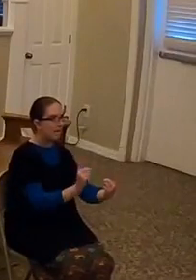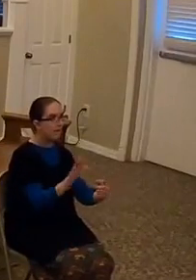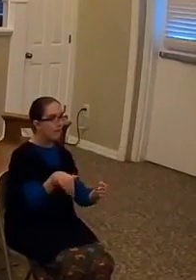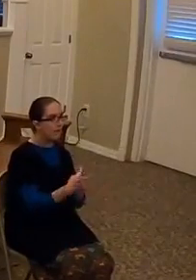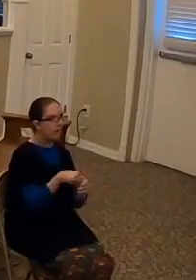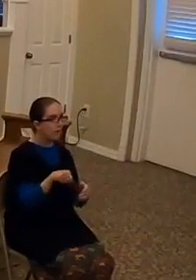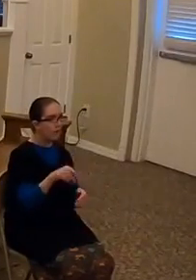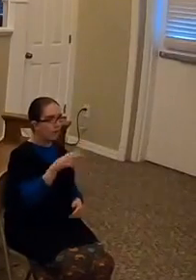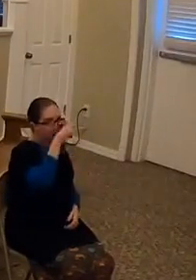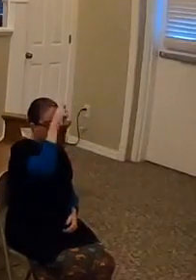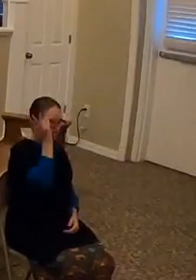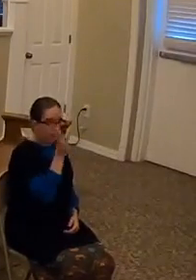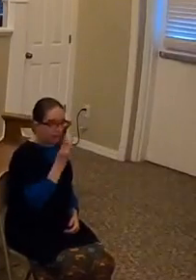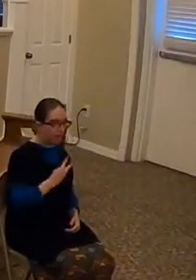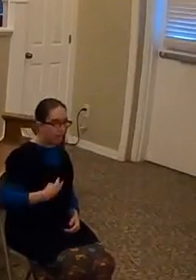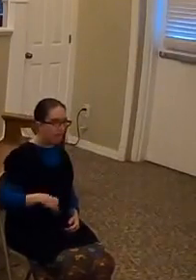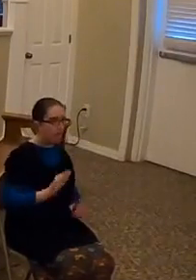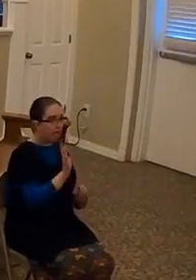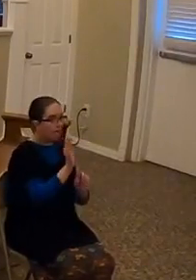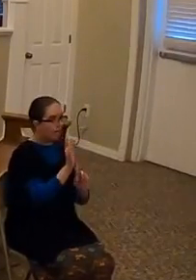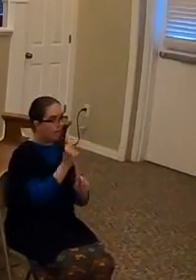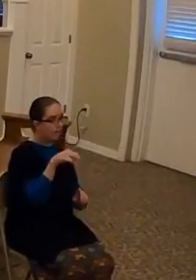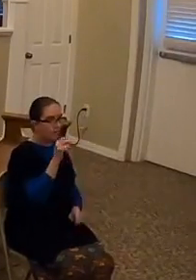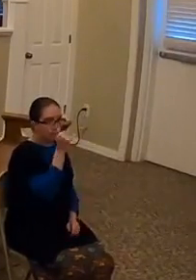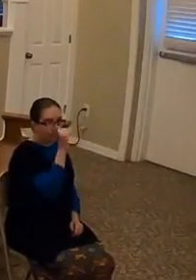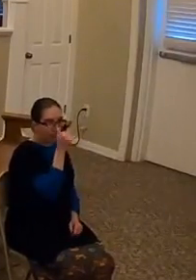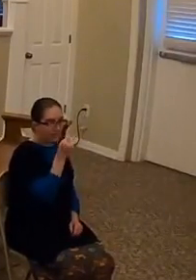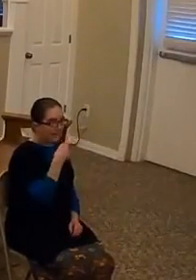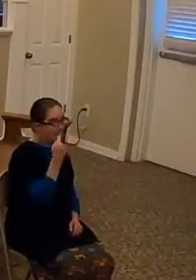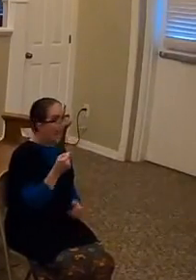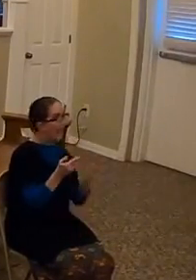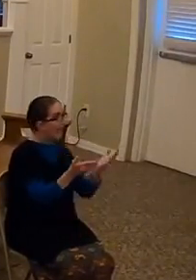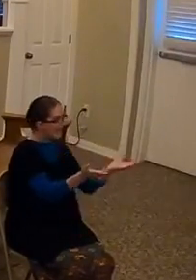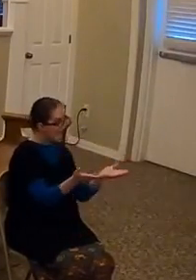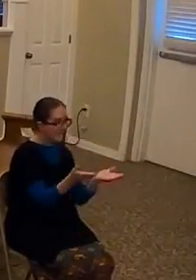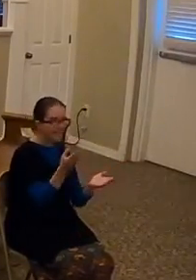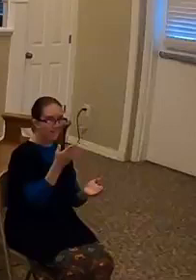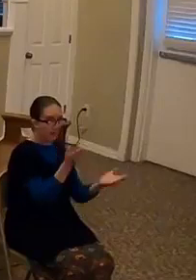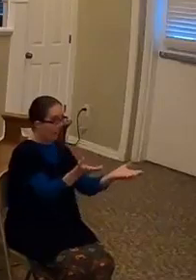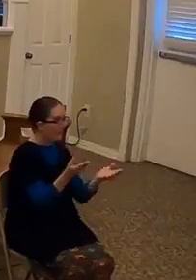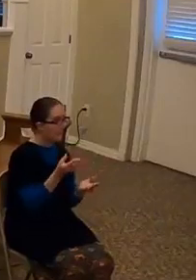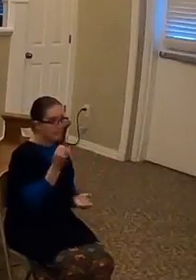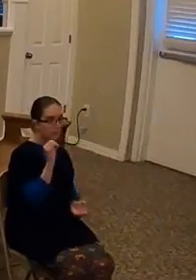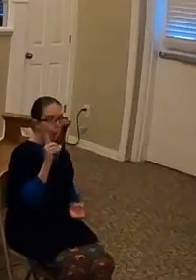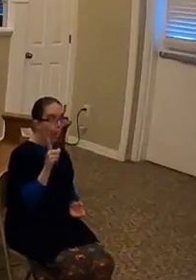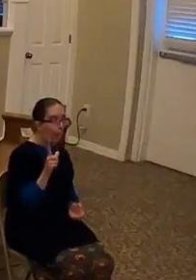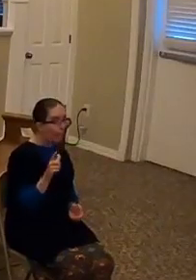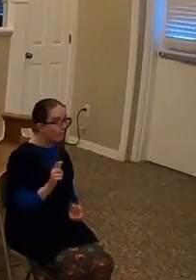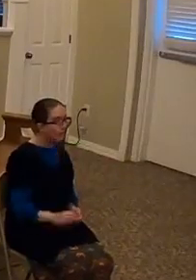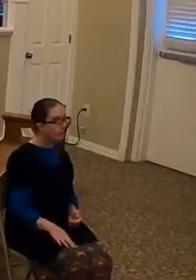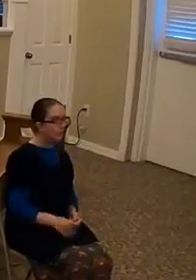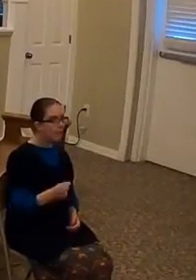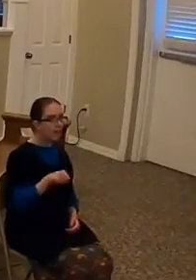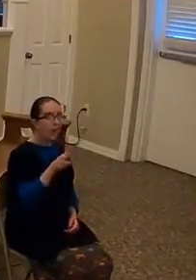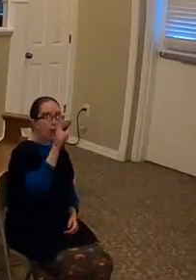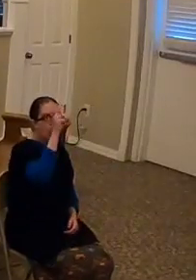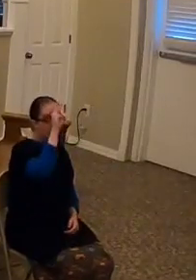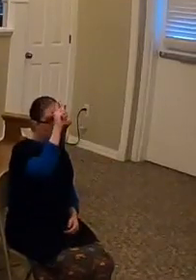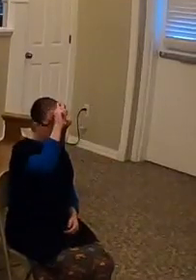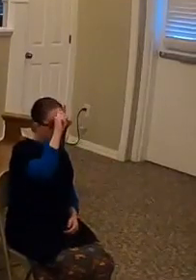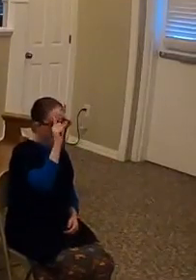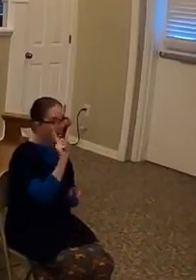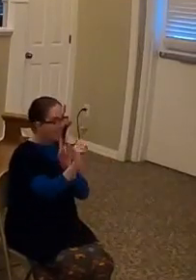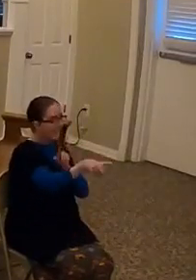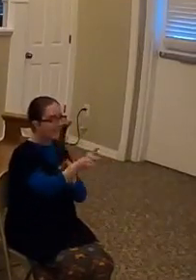all those virgins arose and trimmed their lamps, and the foolish said unto the wise, give us of your oil, for our lamps are gone out. But the wise